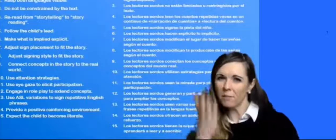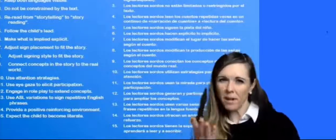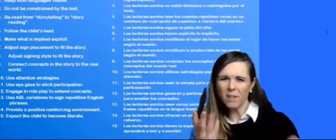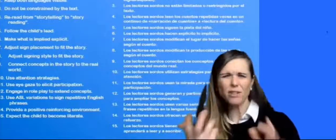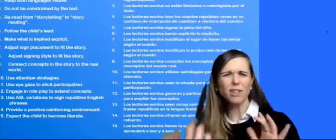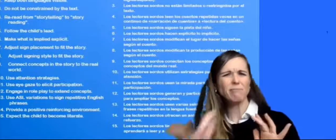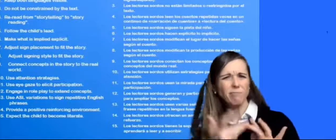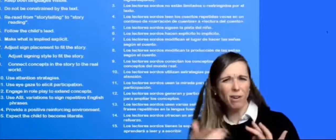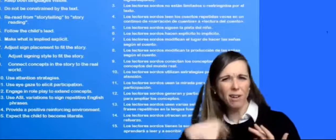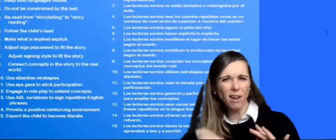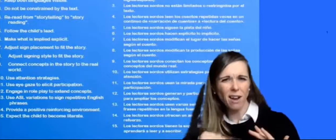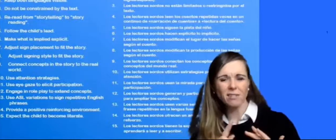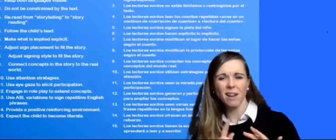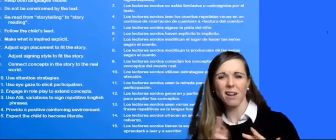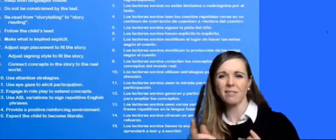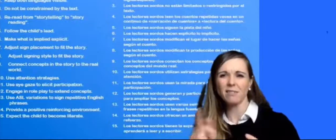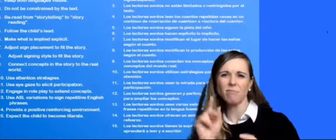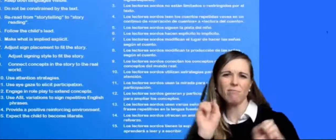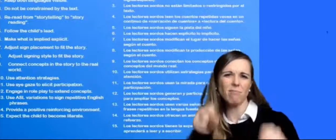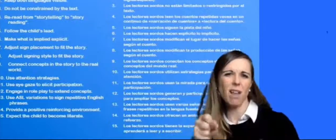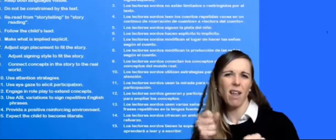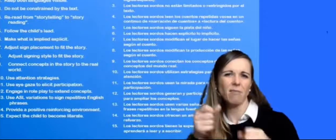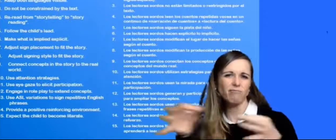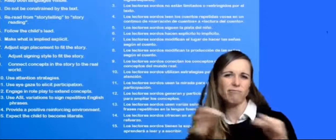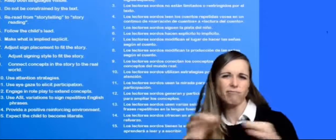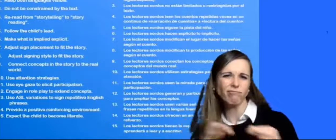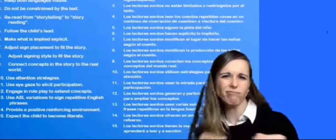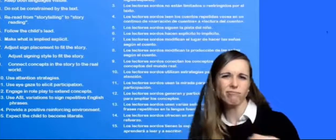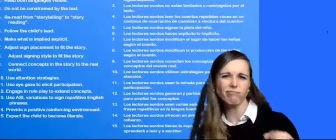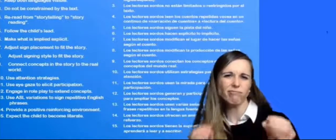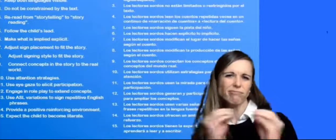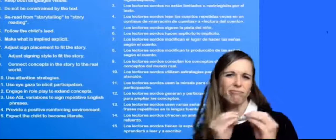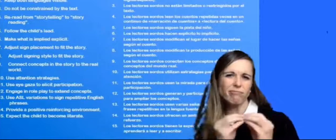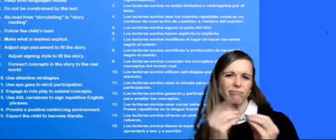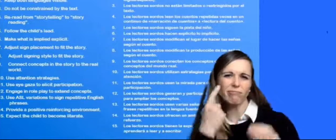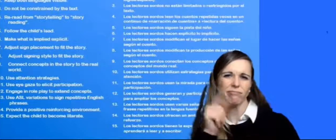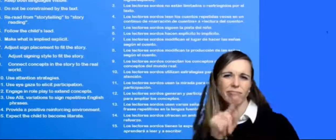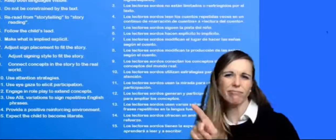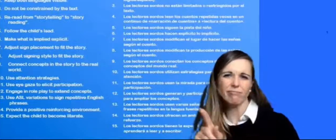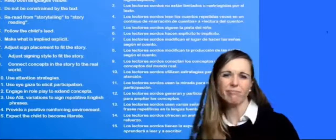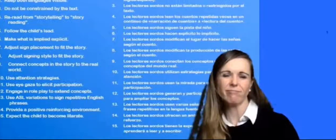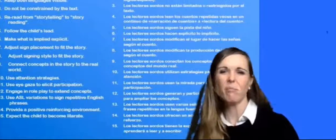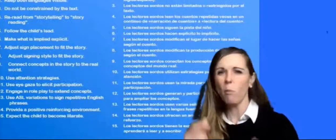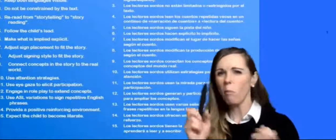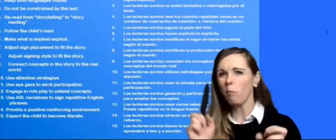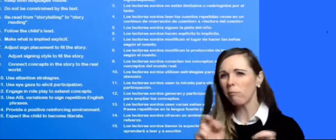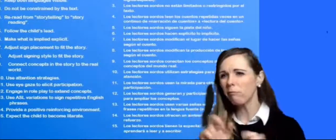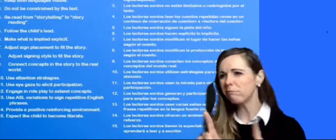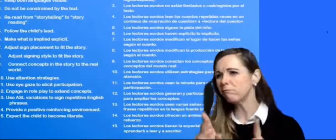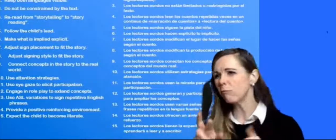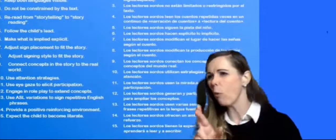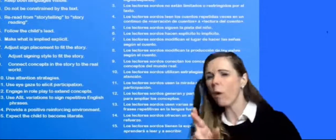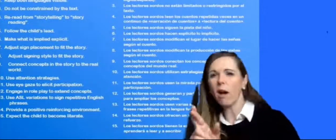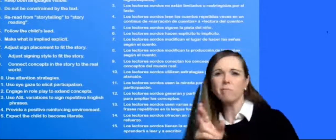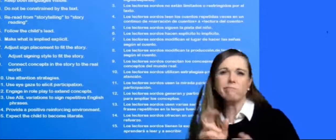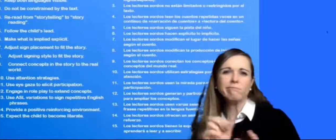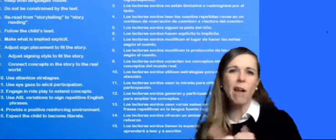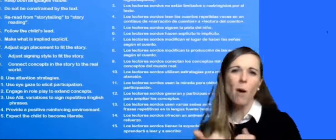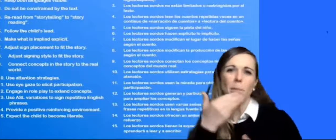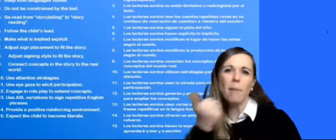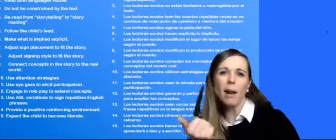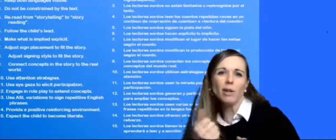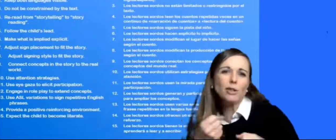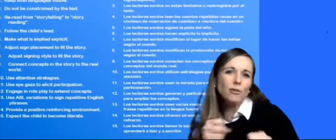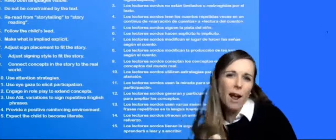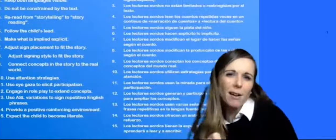questions, comments about these principles, if you want more information, please do reach out to us here at Shared Reading. We